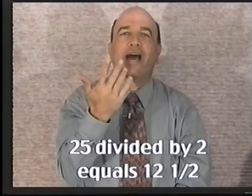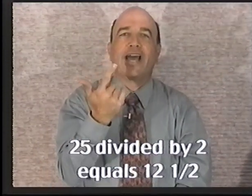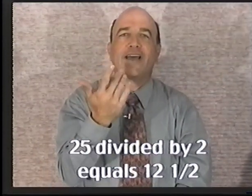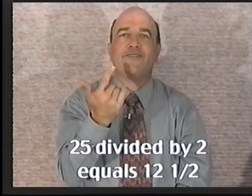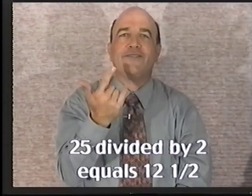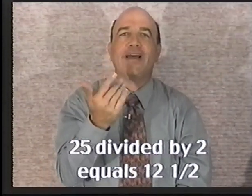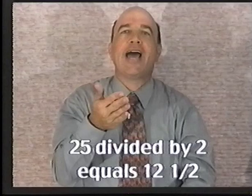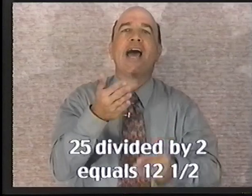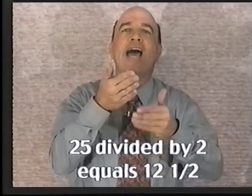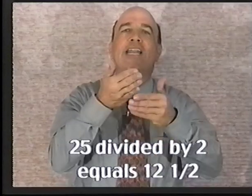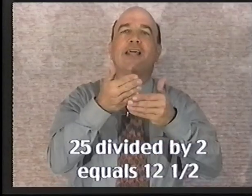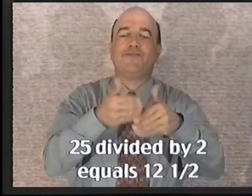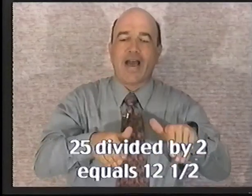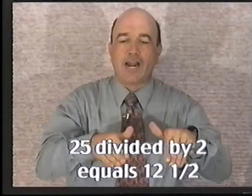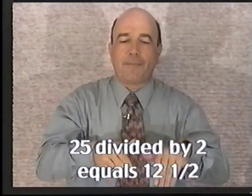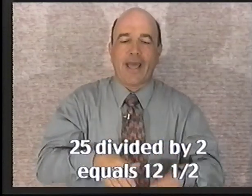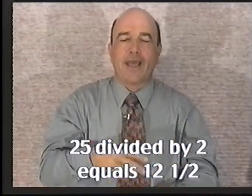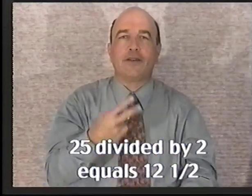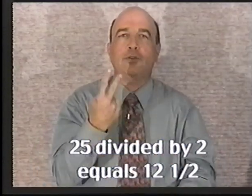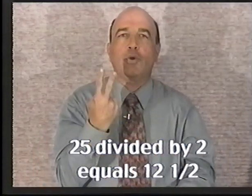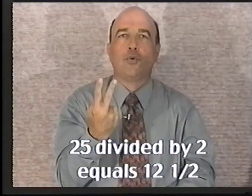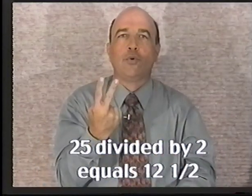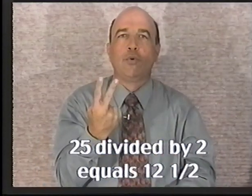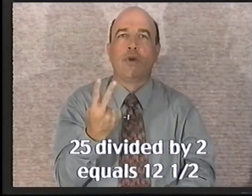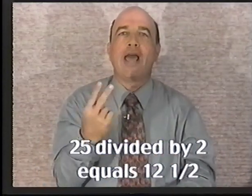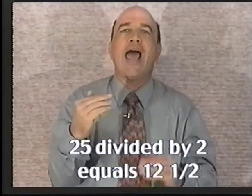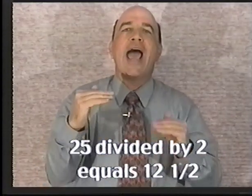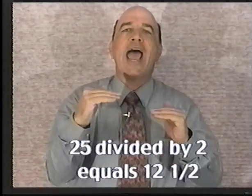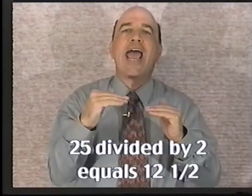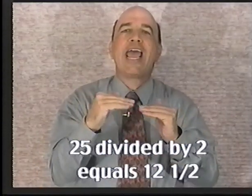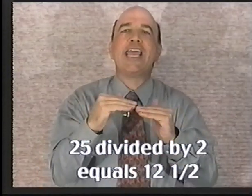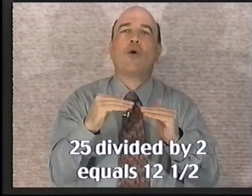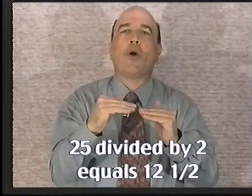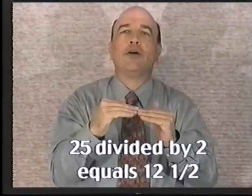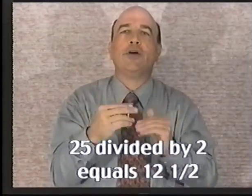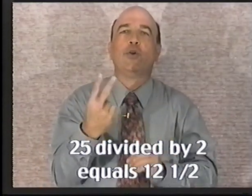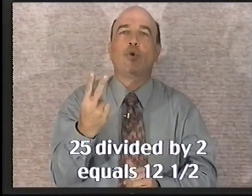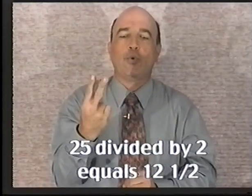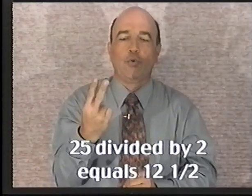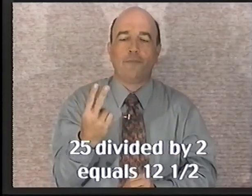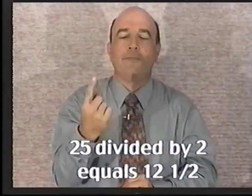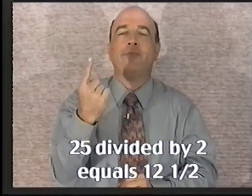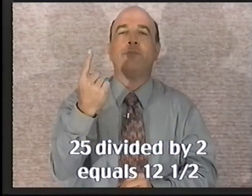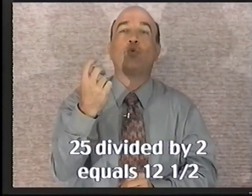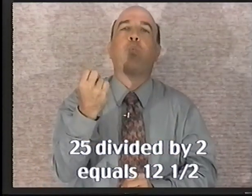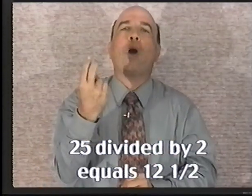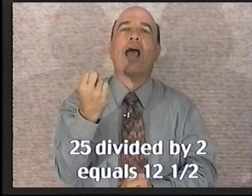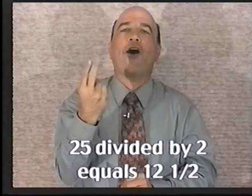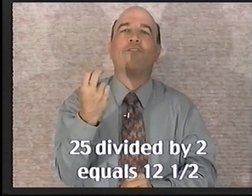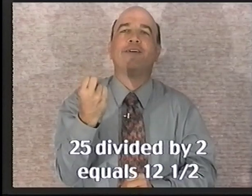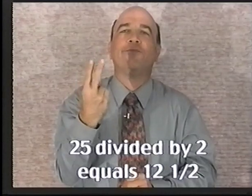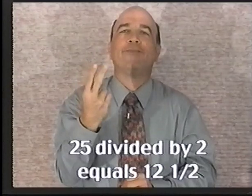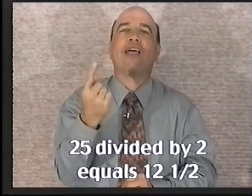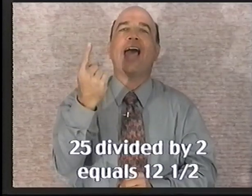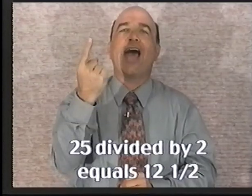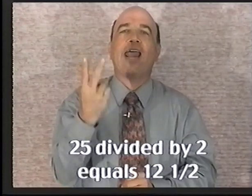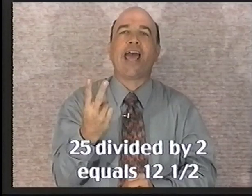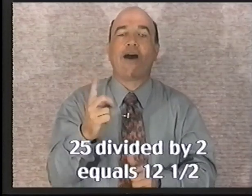25 divided by 2 equals 2, 12 and a half,